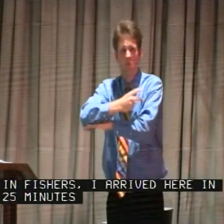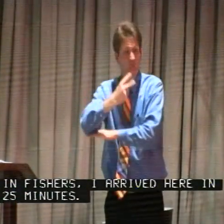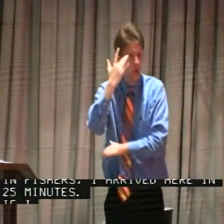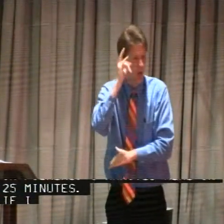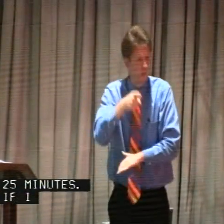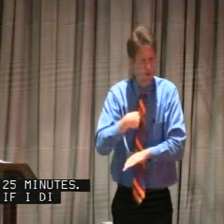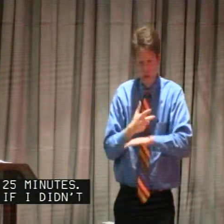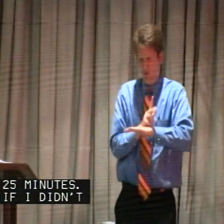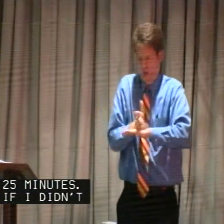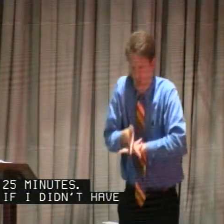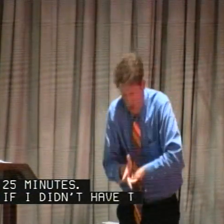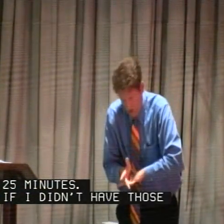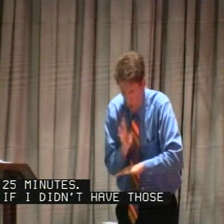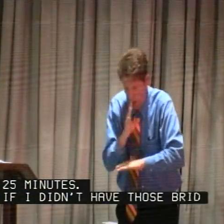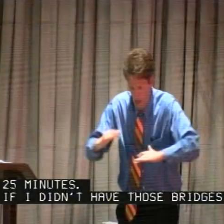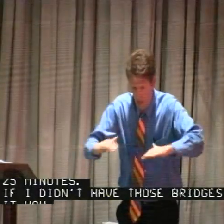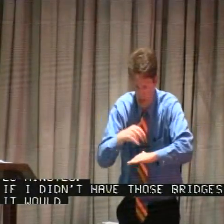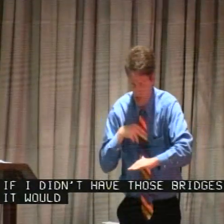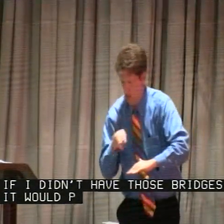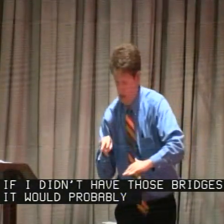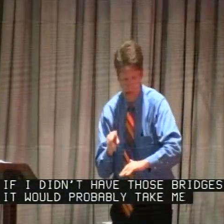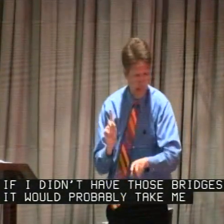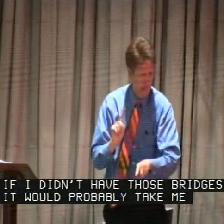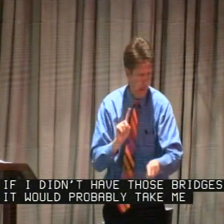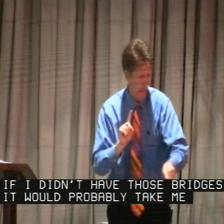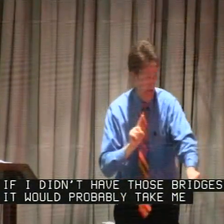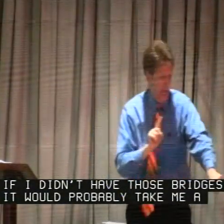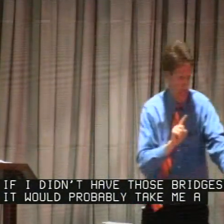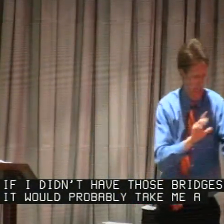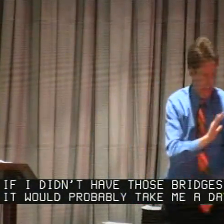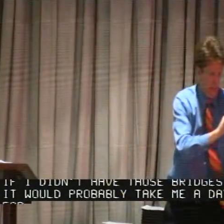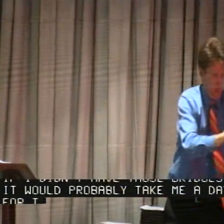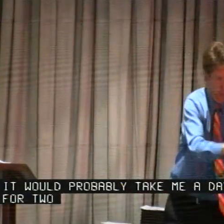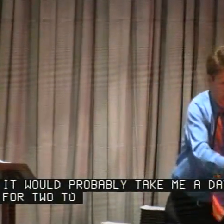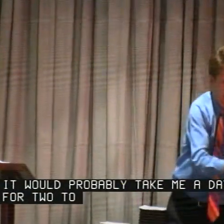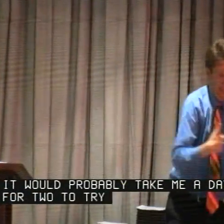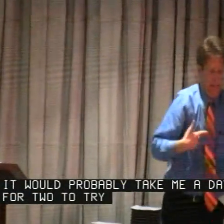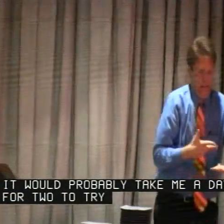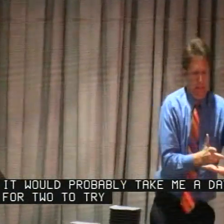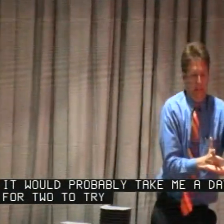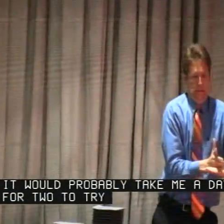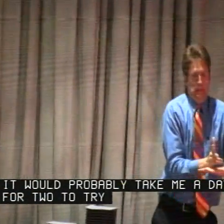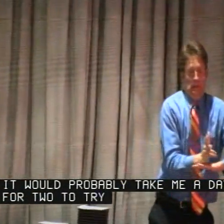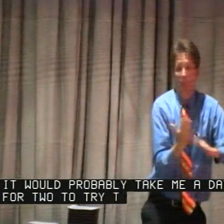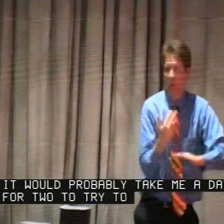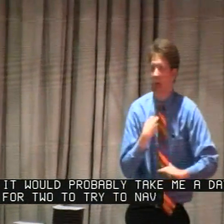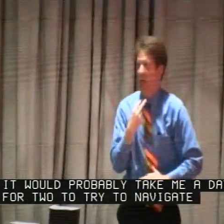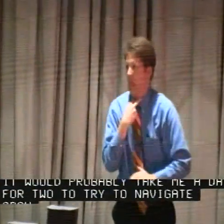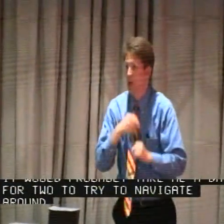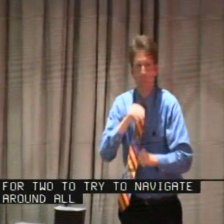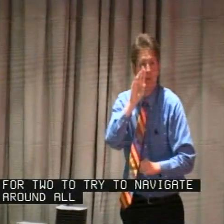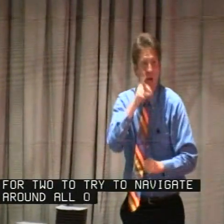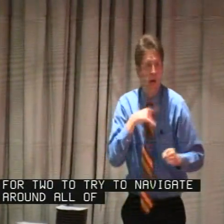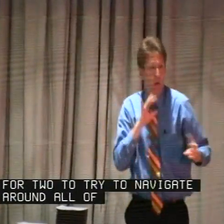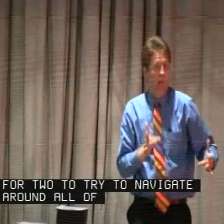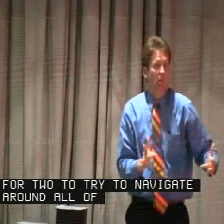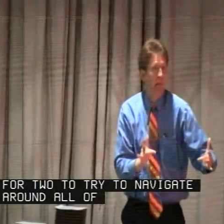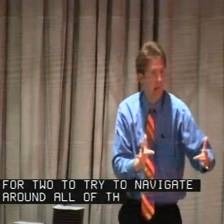it'd probably take me a day or two to try to navigate around all of these little creeks, and then I would be stuck